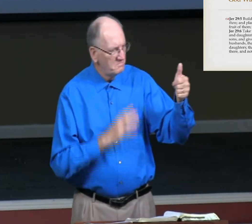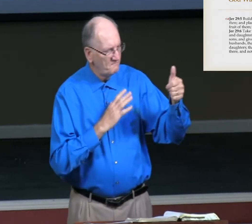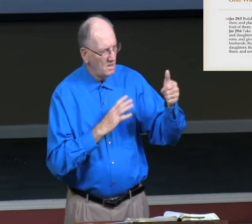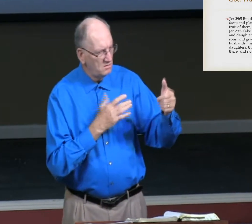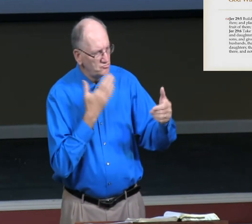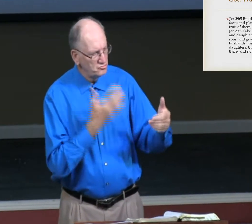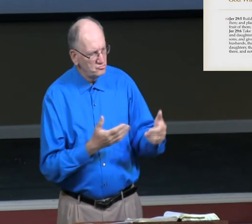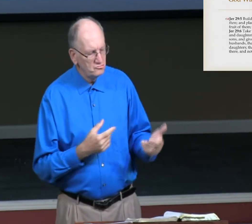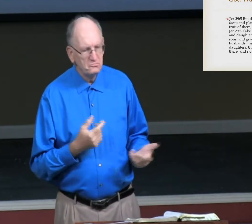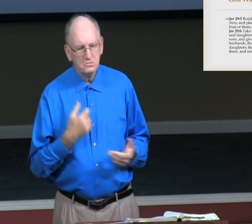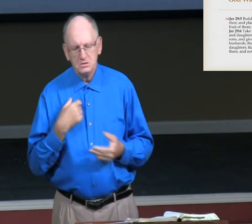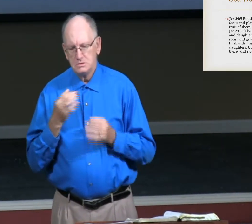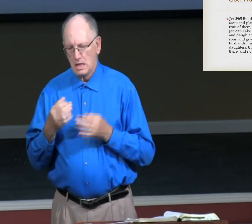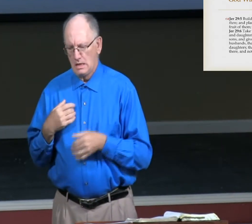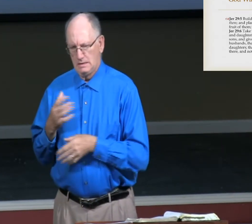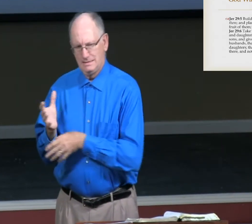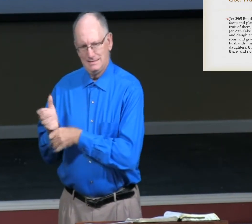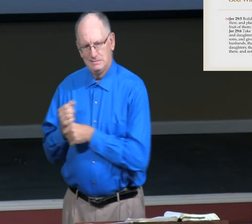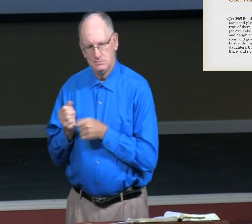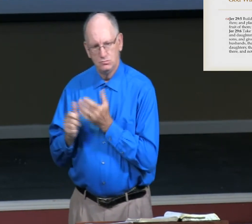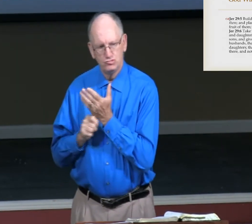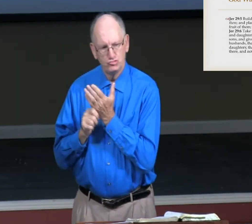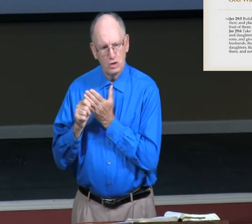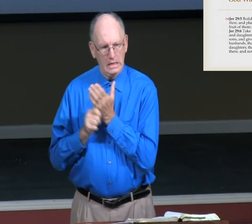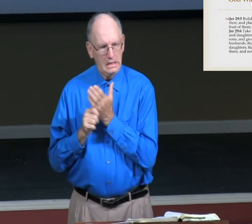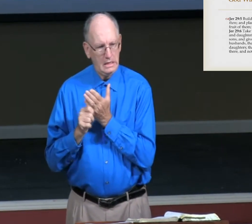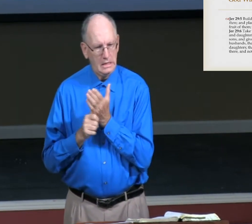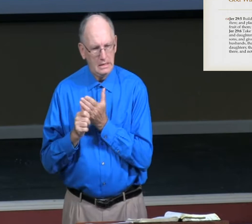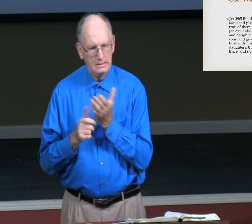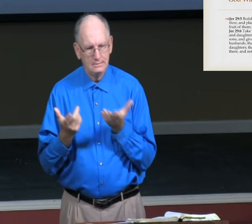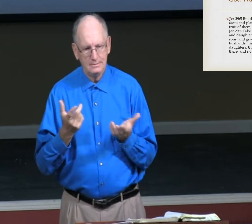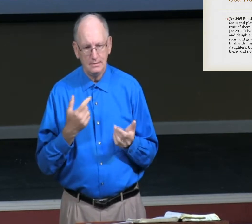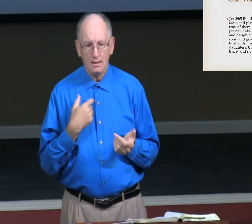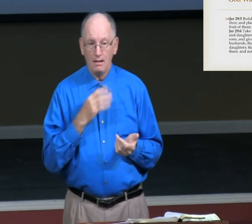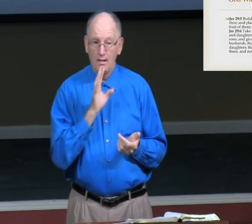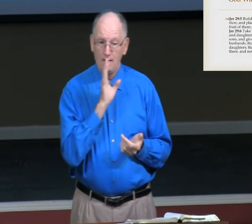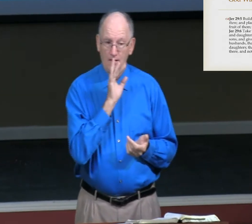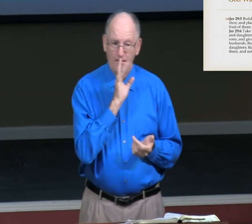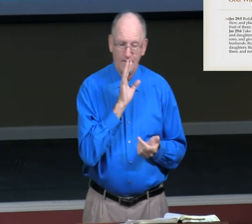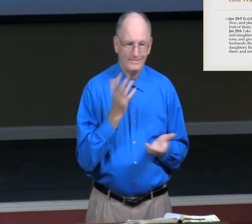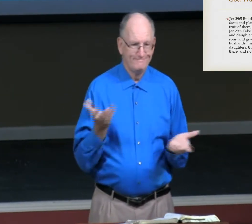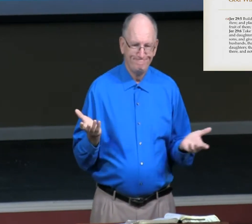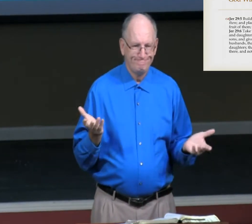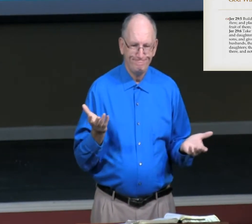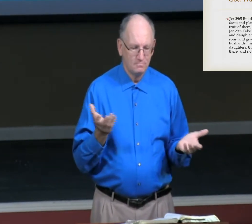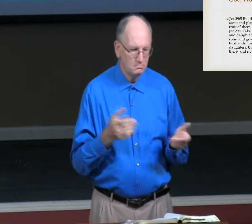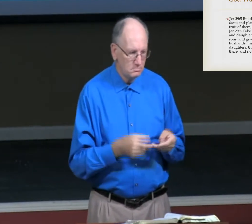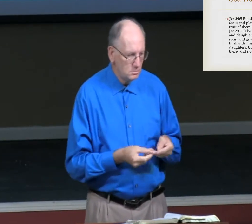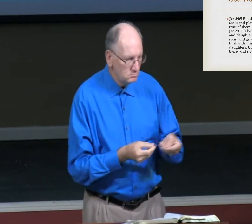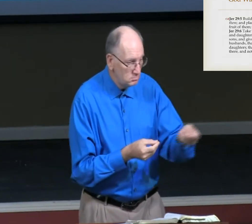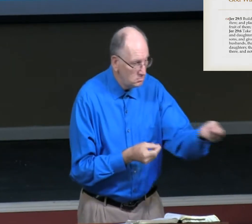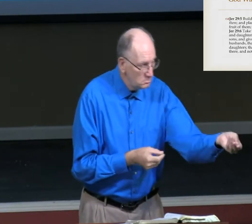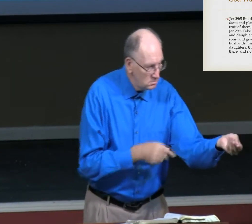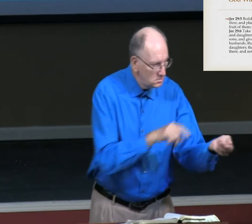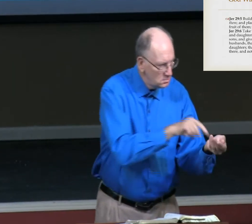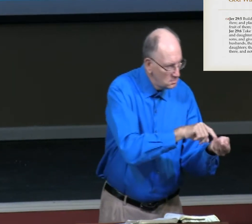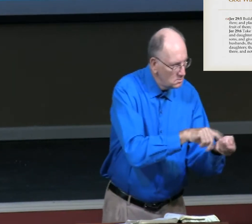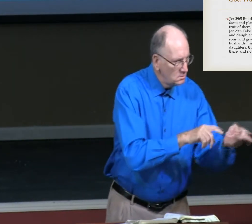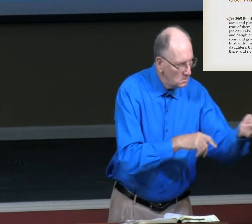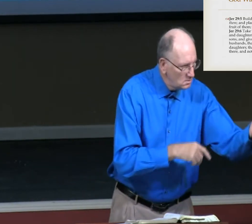told him, oh, it's fine, Daddy. Go ahead. And so I went ahead and I took a track. Because, you know, I can't talk. And so I gave him this